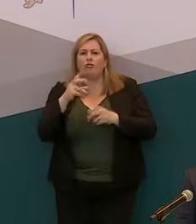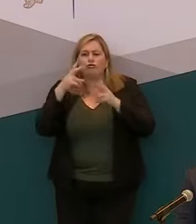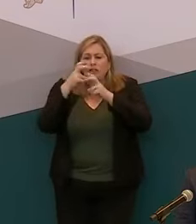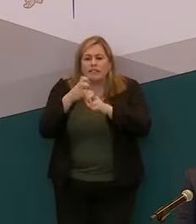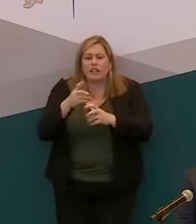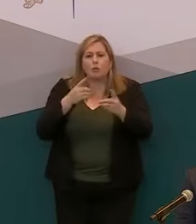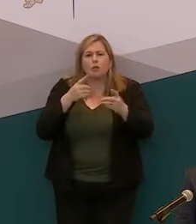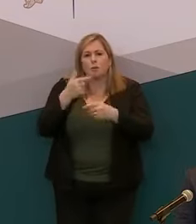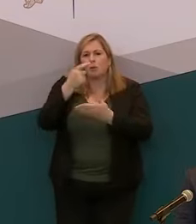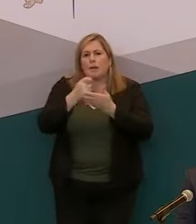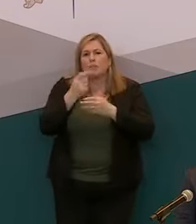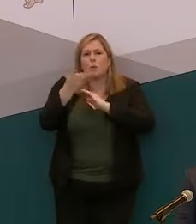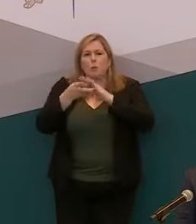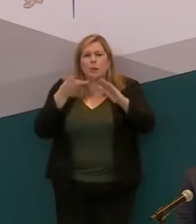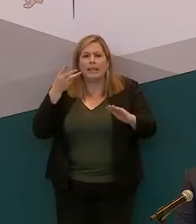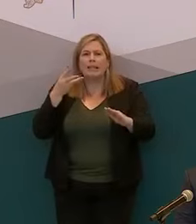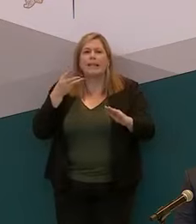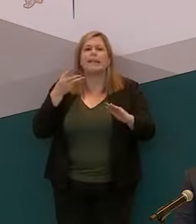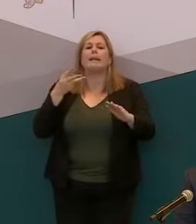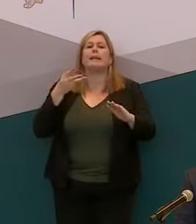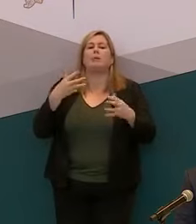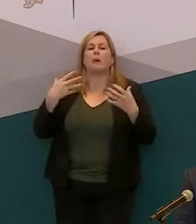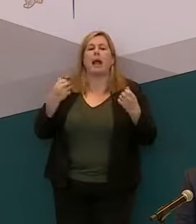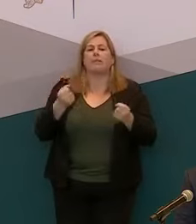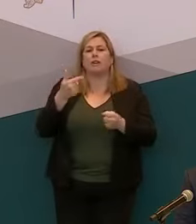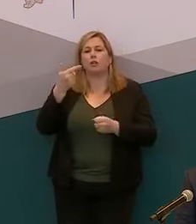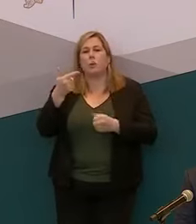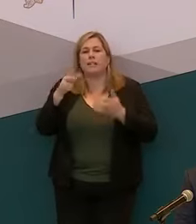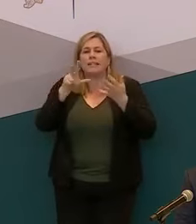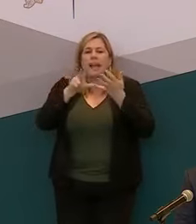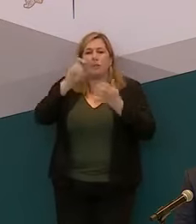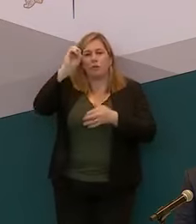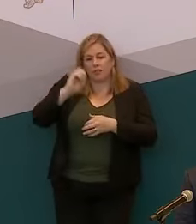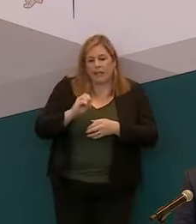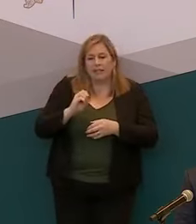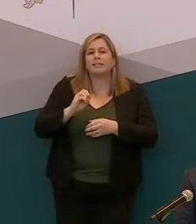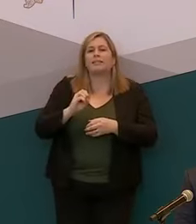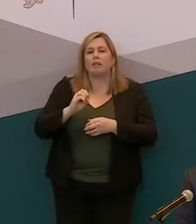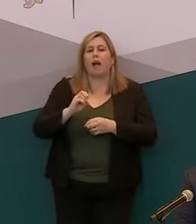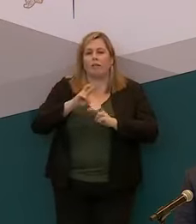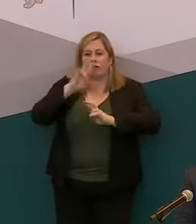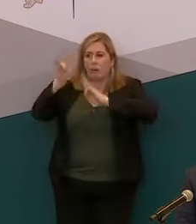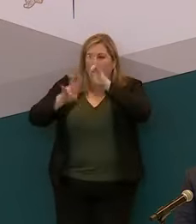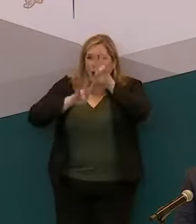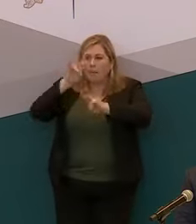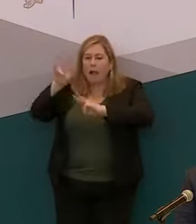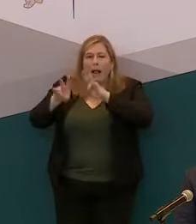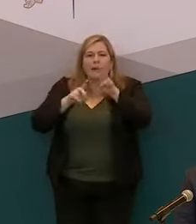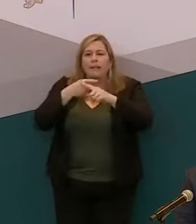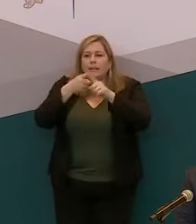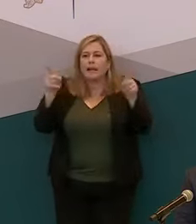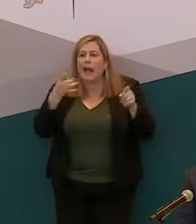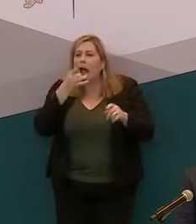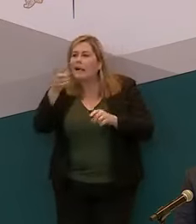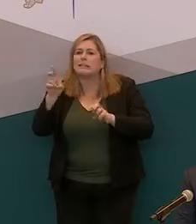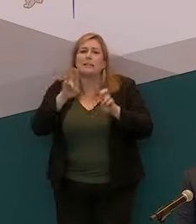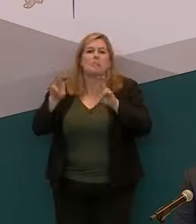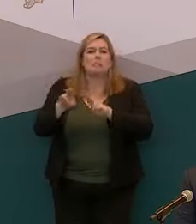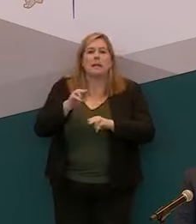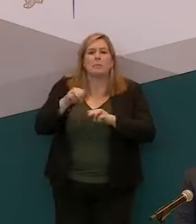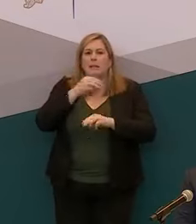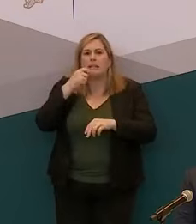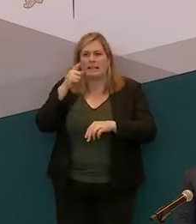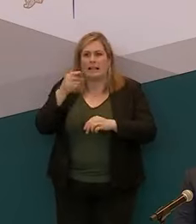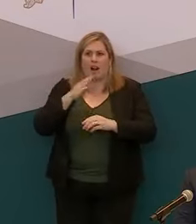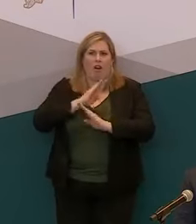week, we have 28% of the population surveyed indicating that they are avoiding a GP, more